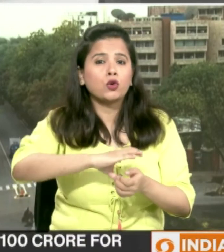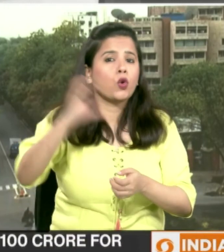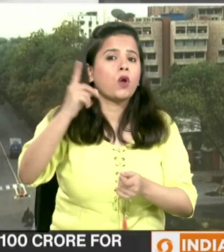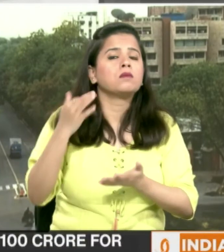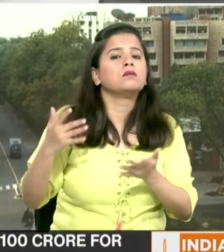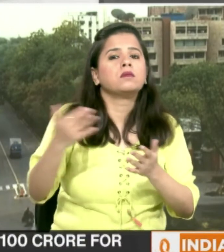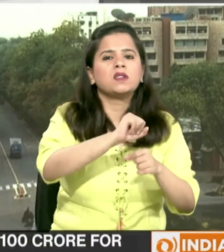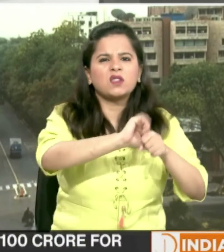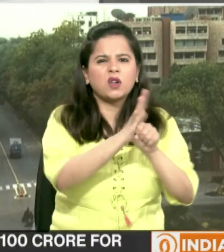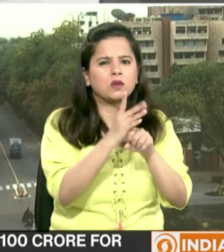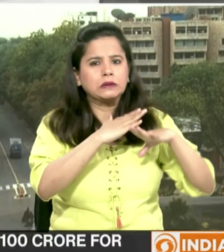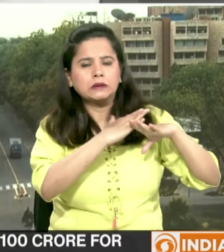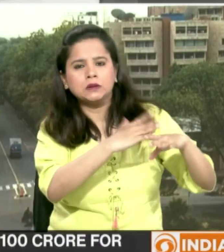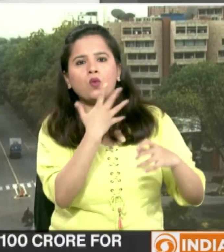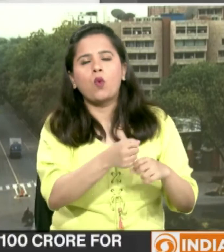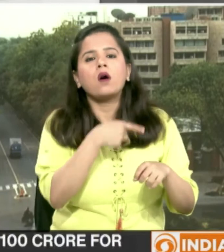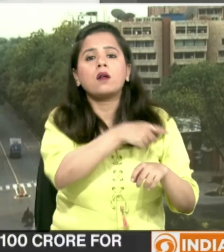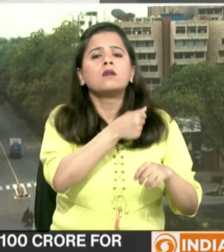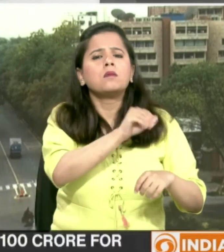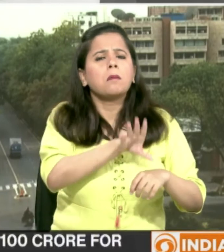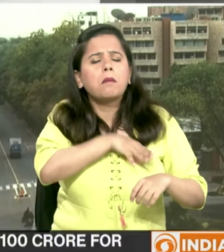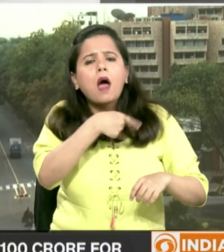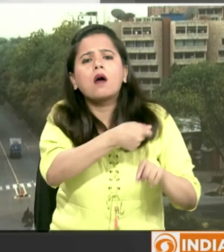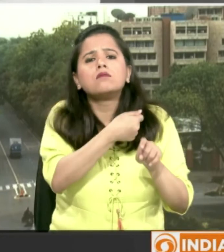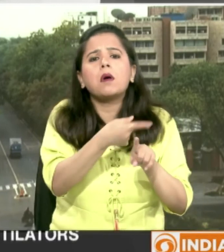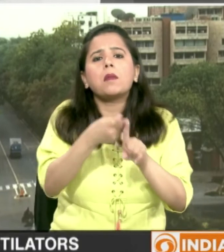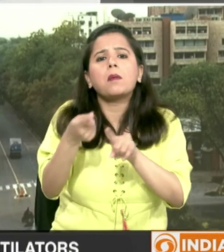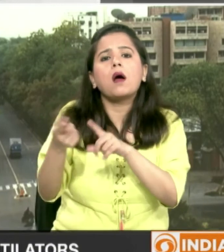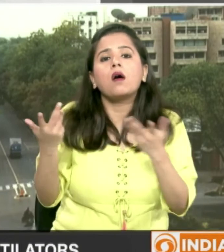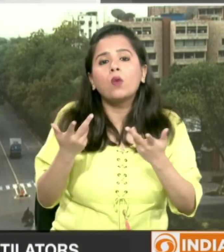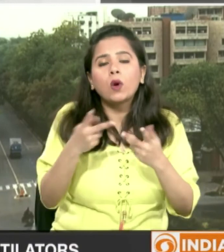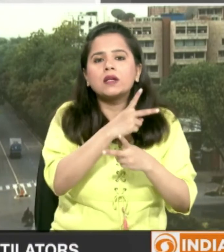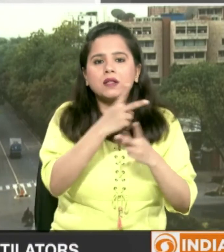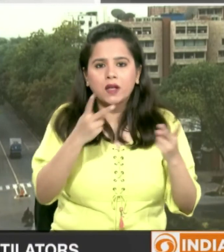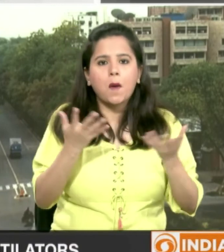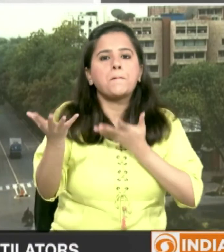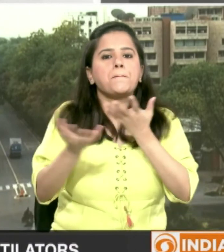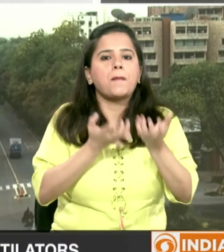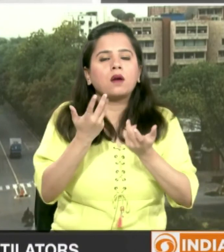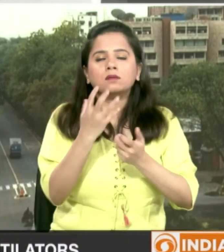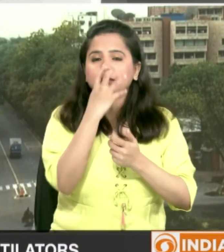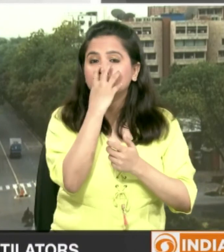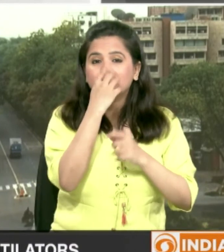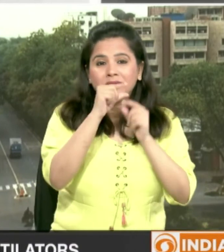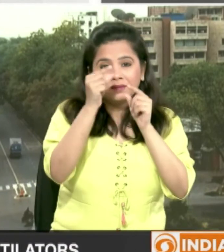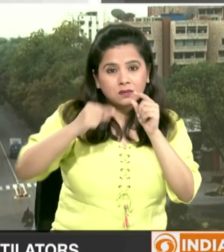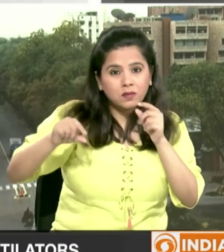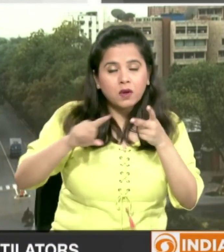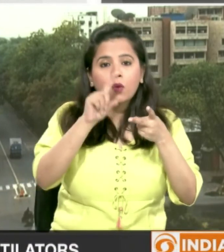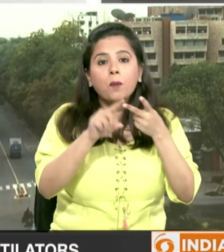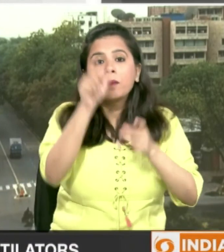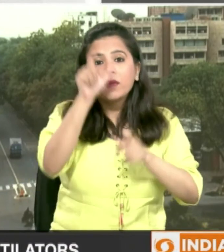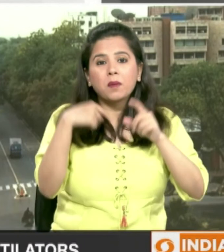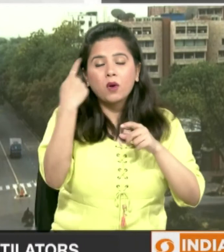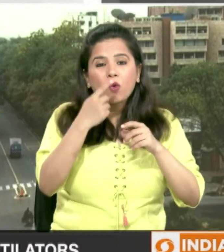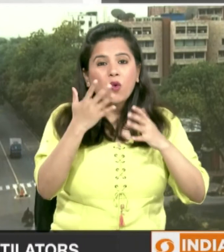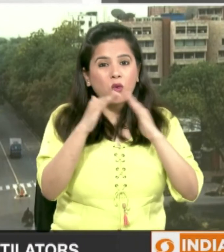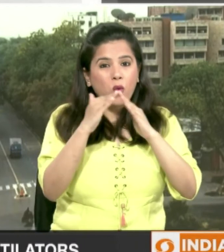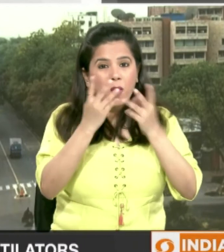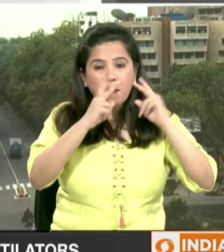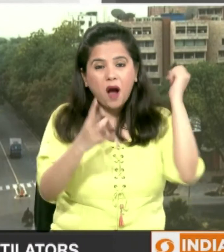COVID-19 pandemic, and the amount will be used among other things to purchase ventilators and caring for